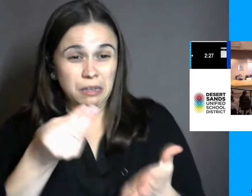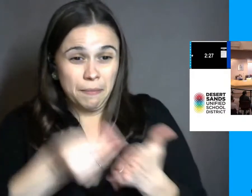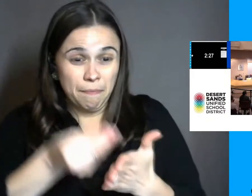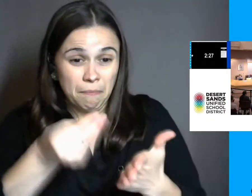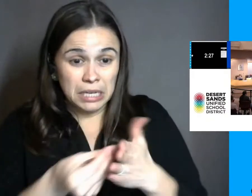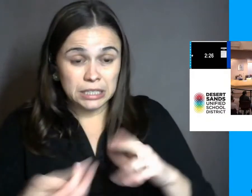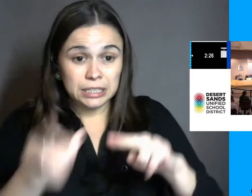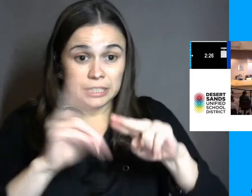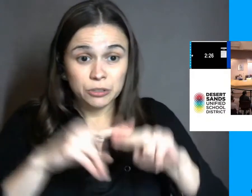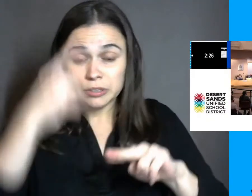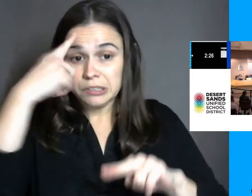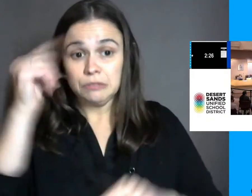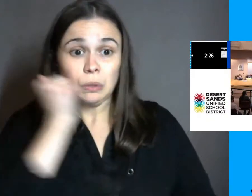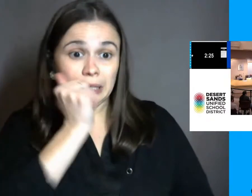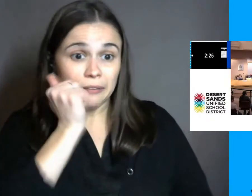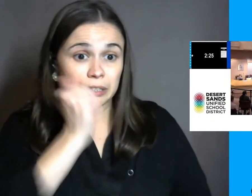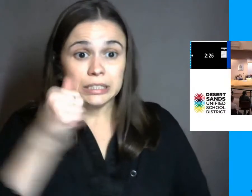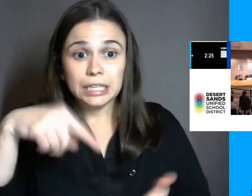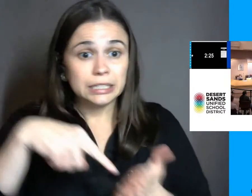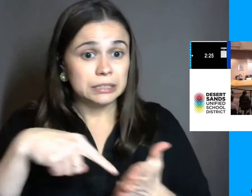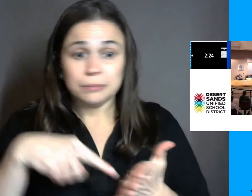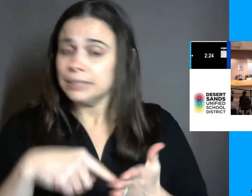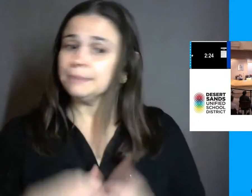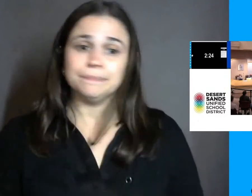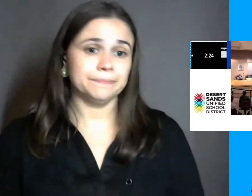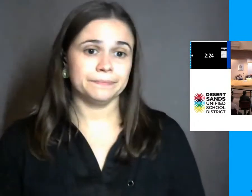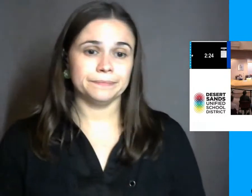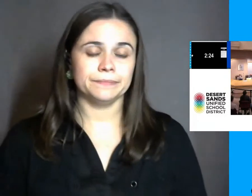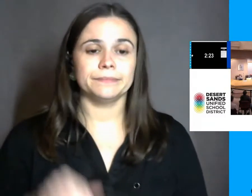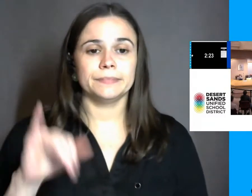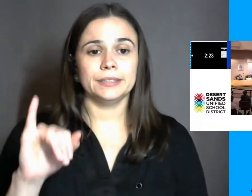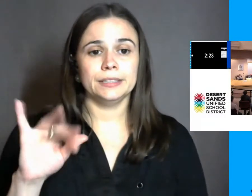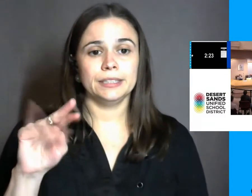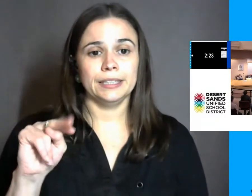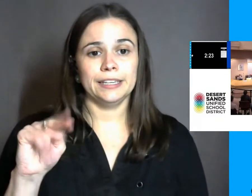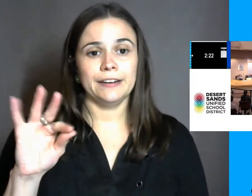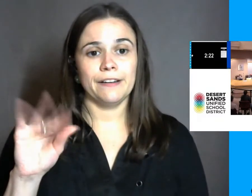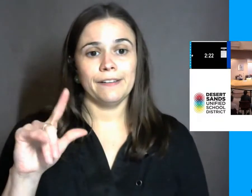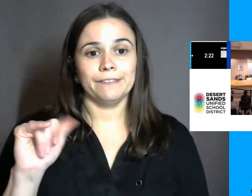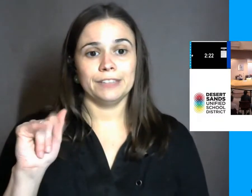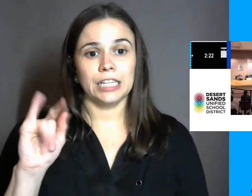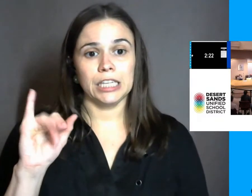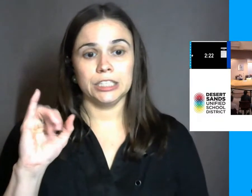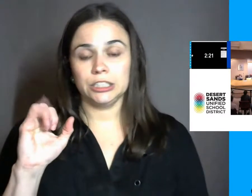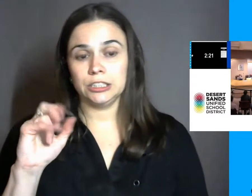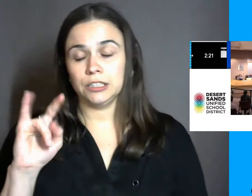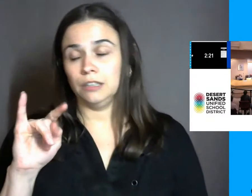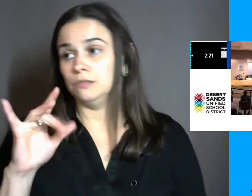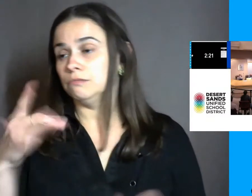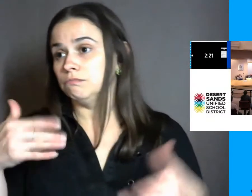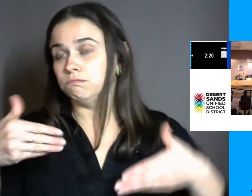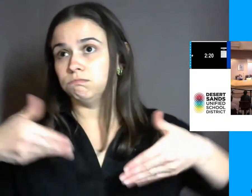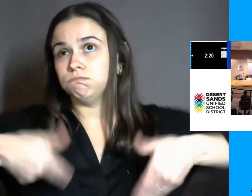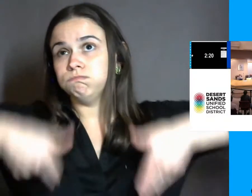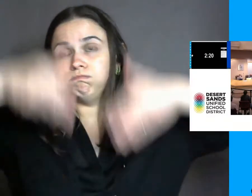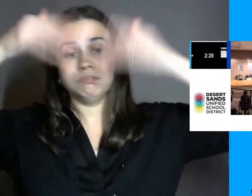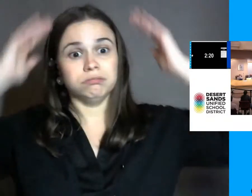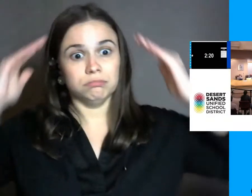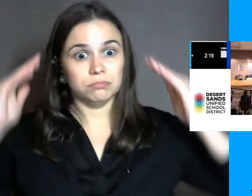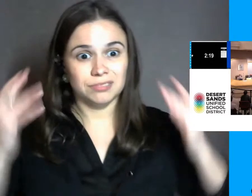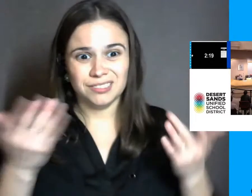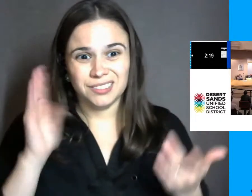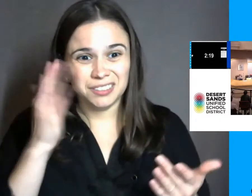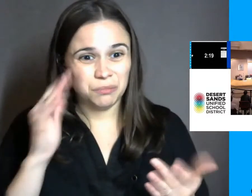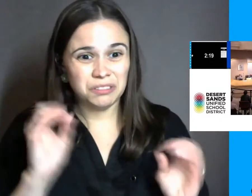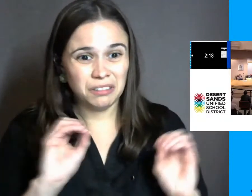with our daily expenses. Inflation is eating us up and nobody seems to care. You all need to remember that it